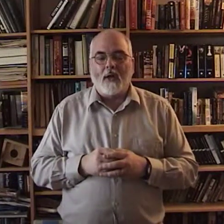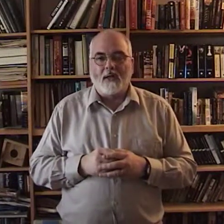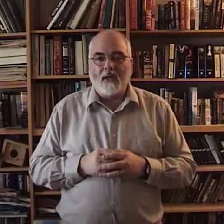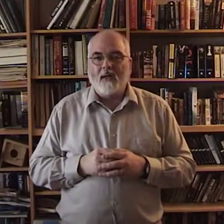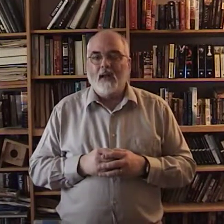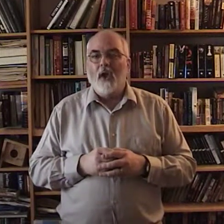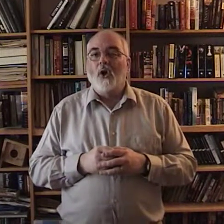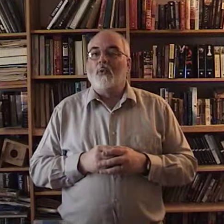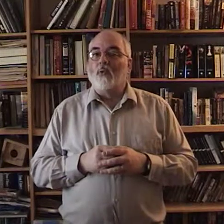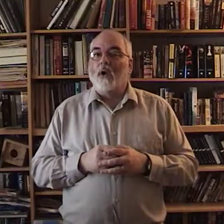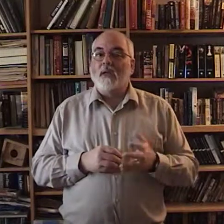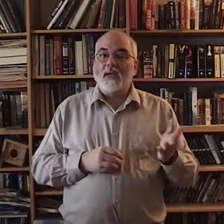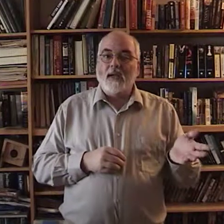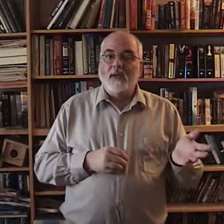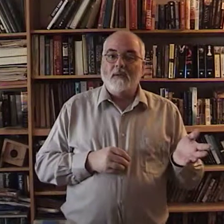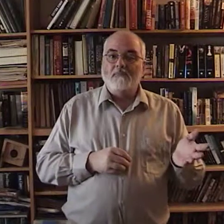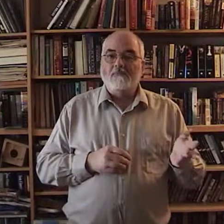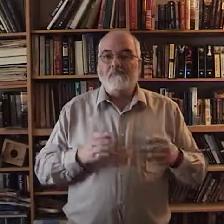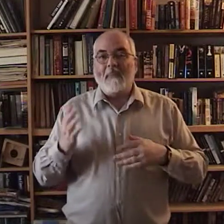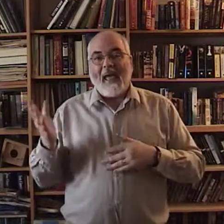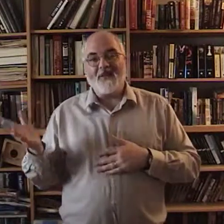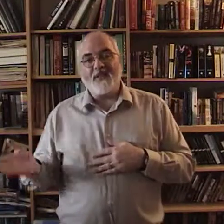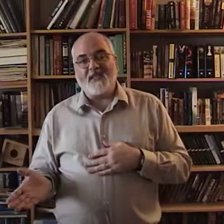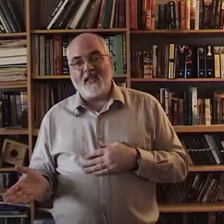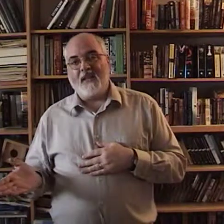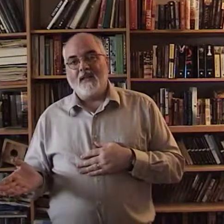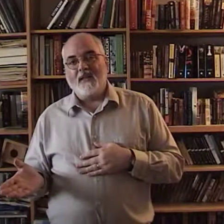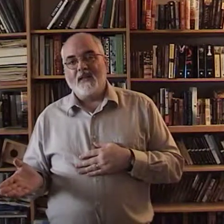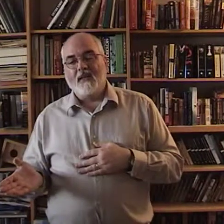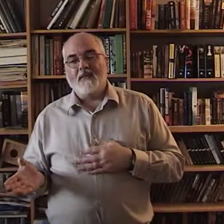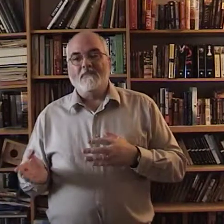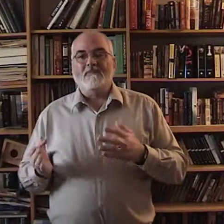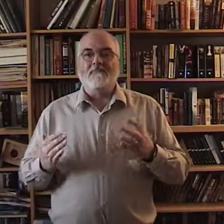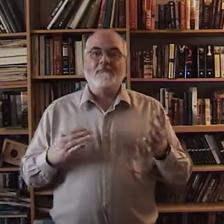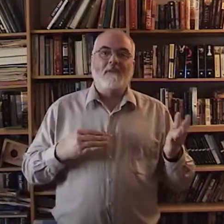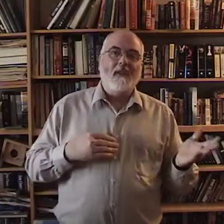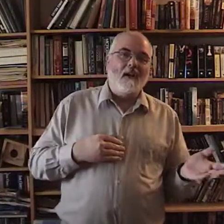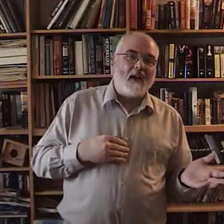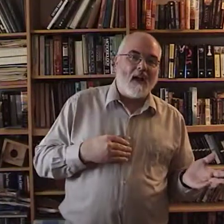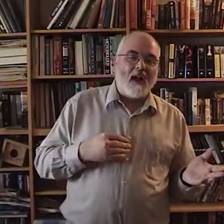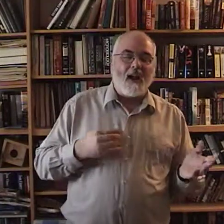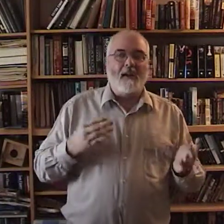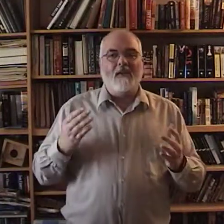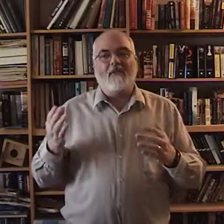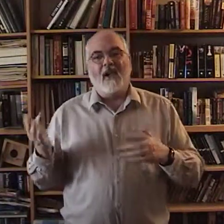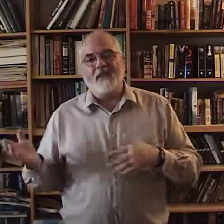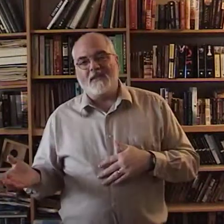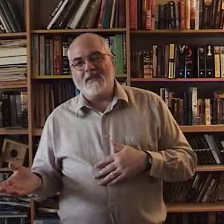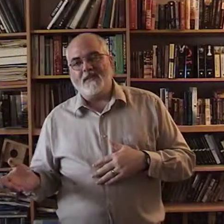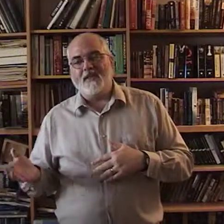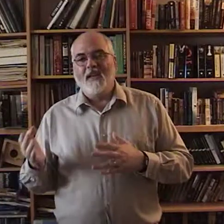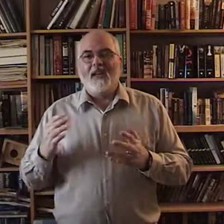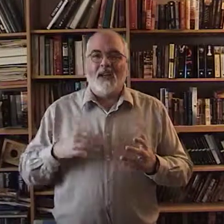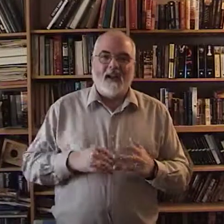royalty. Royalty. Majesty, they're kind of cousins